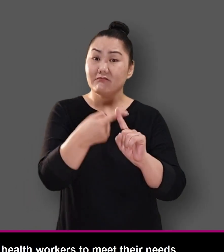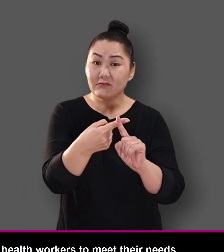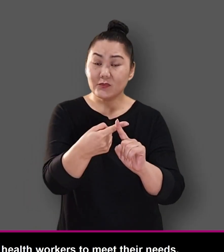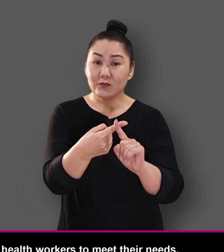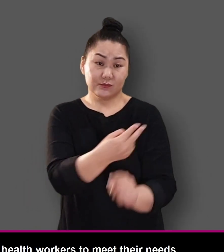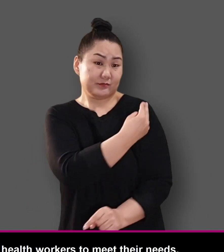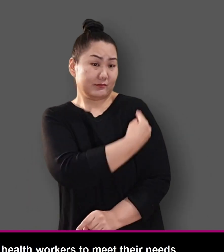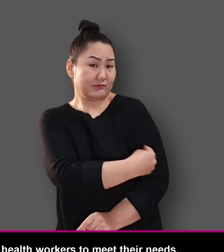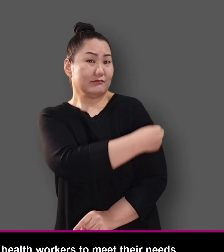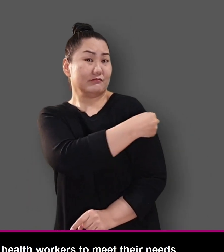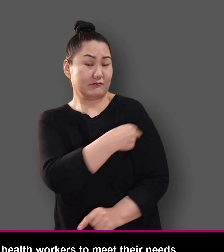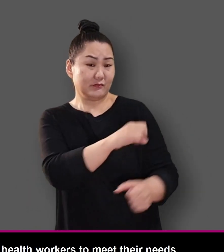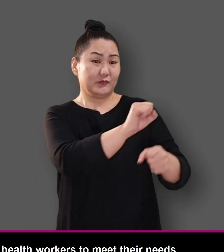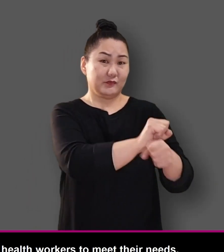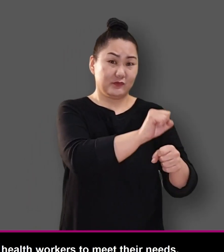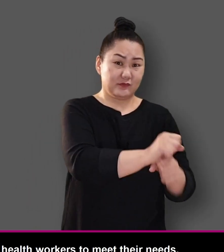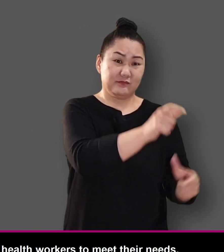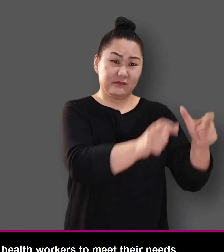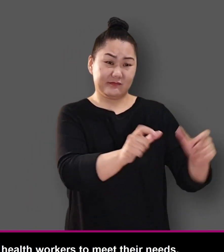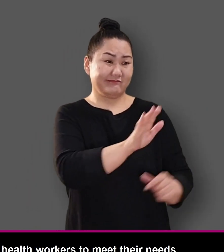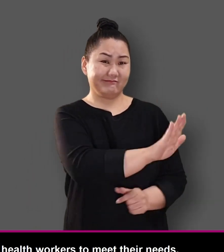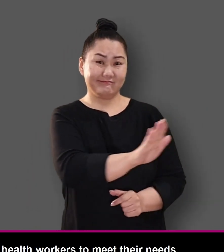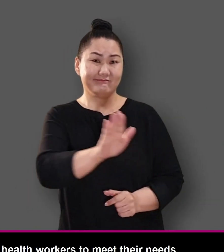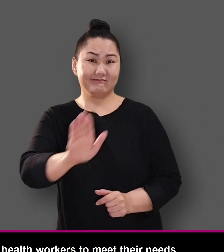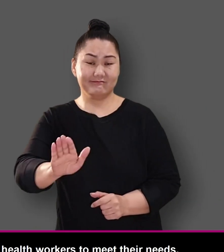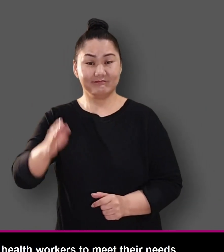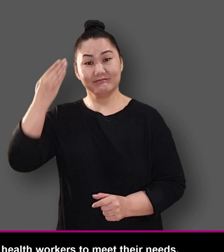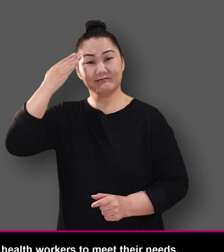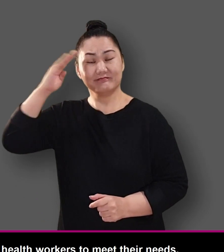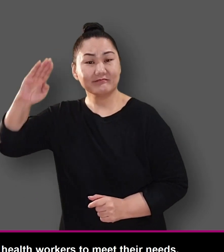and inadequate knowledge of health workers to meet their needs.